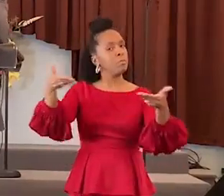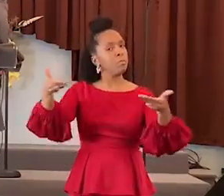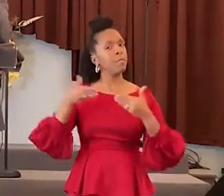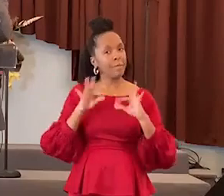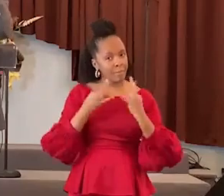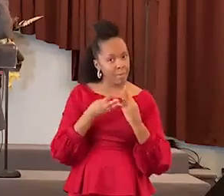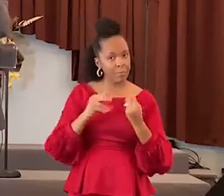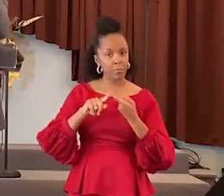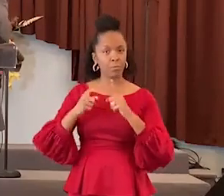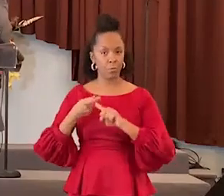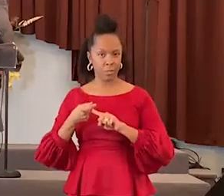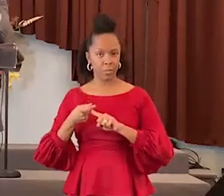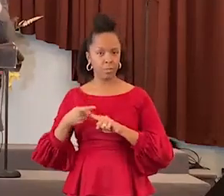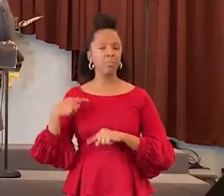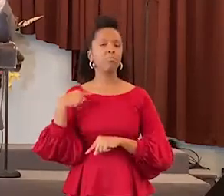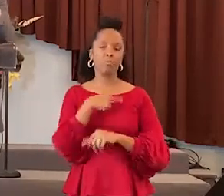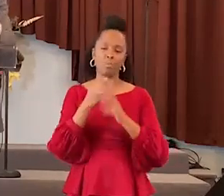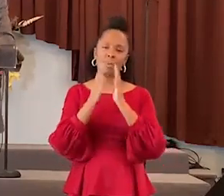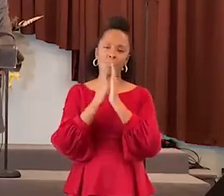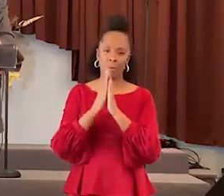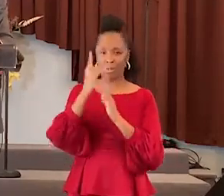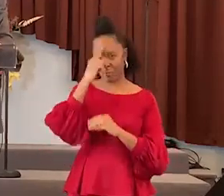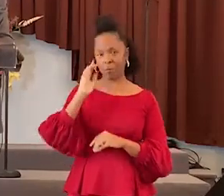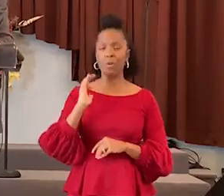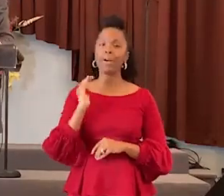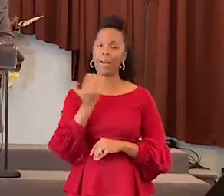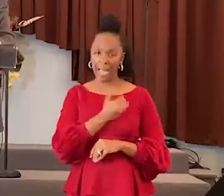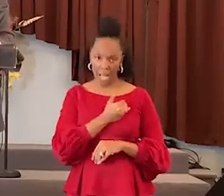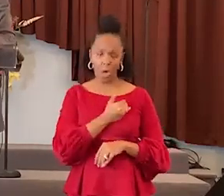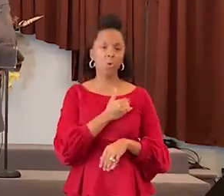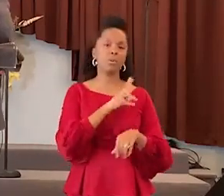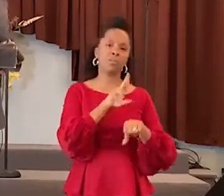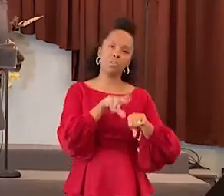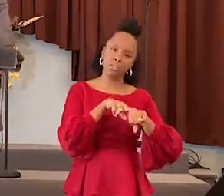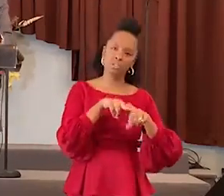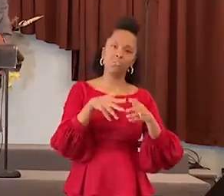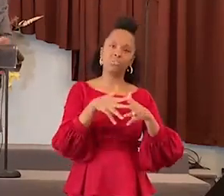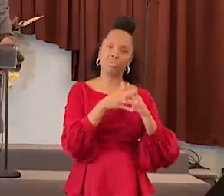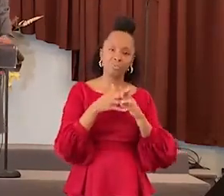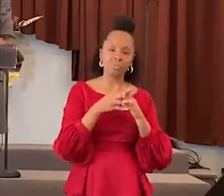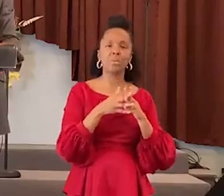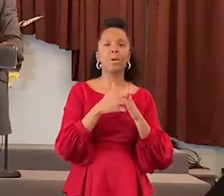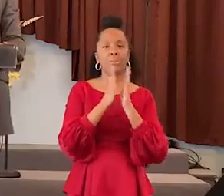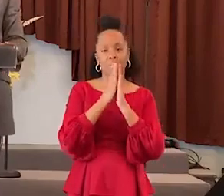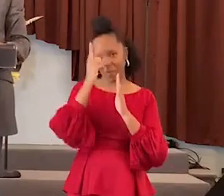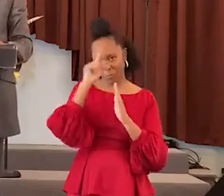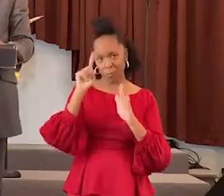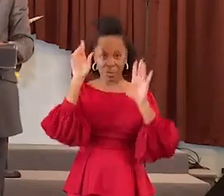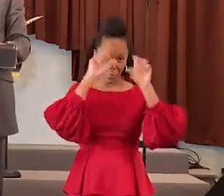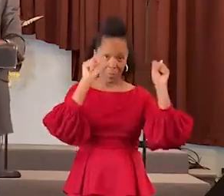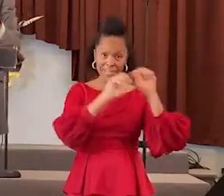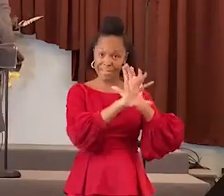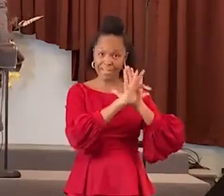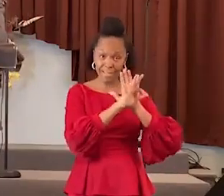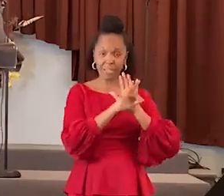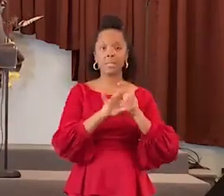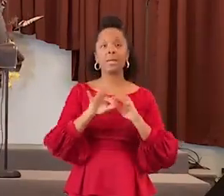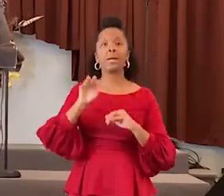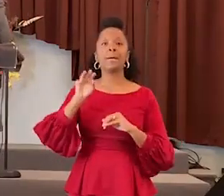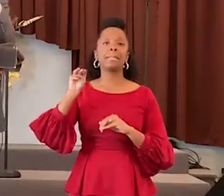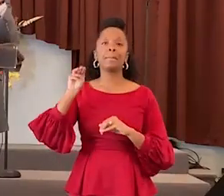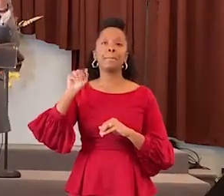the president-elect and vice president, Madam Vice President-elect. Hallelujah. Pray for our church who are in transition. Yes, pray for